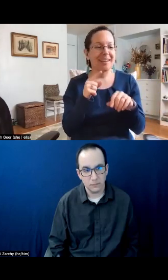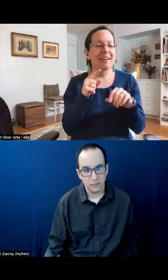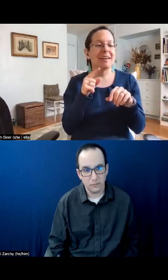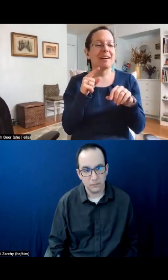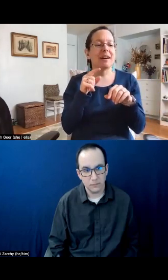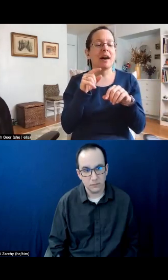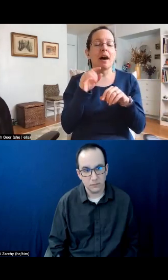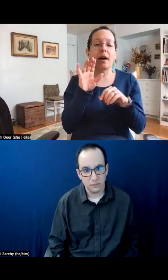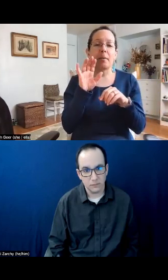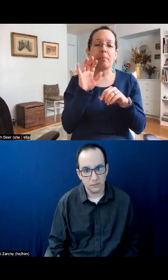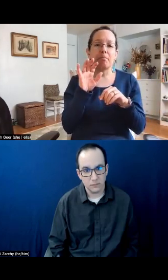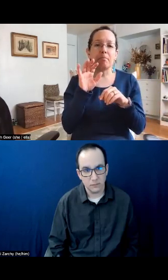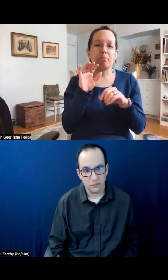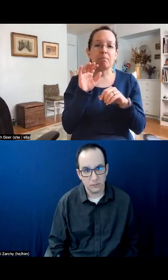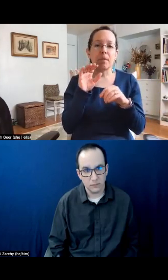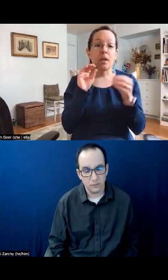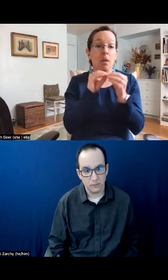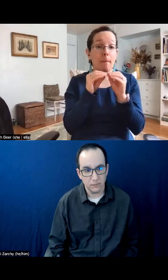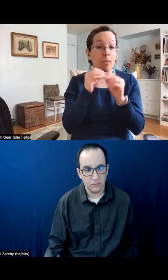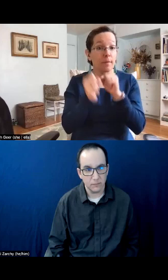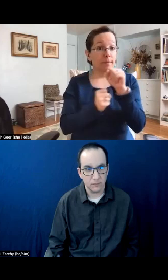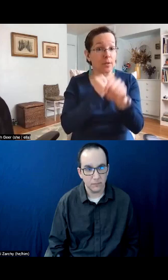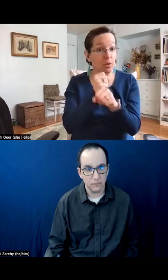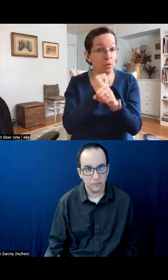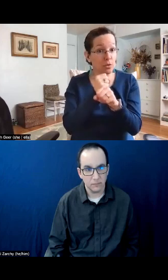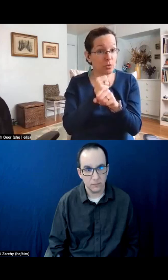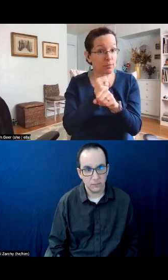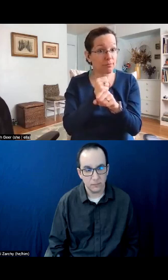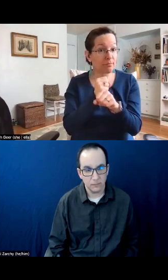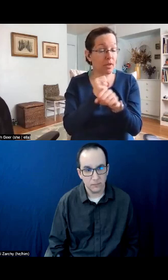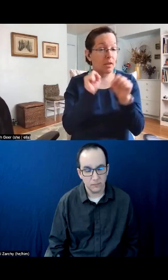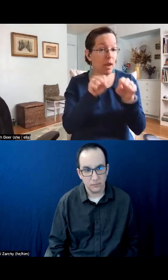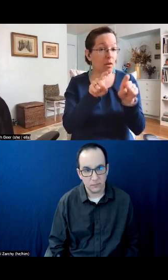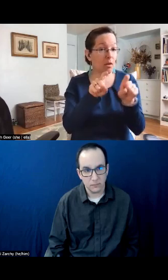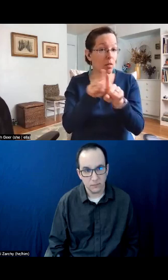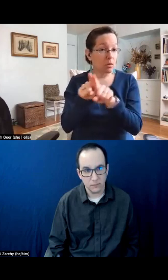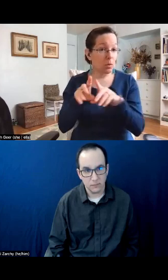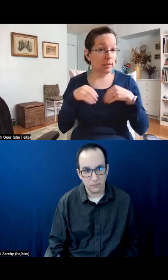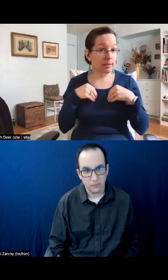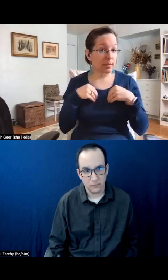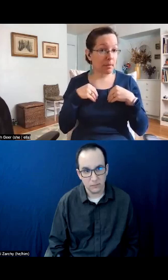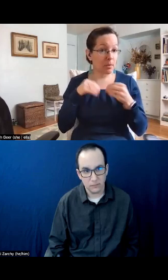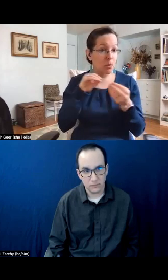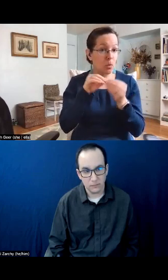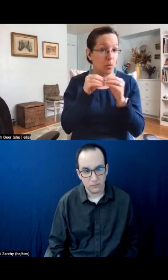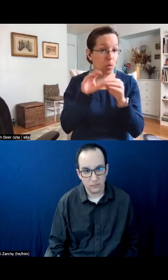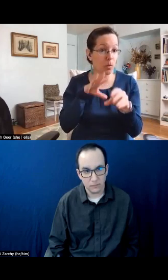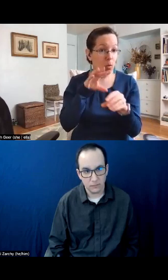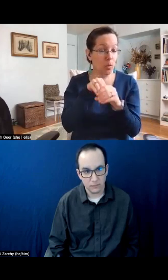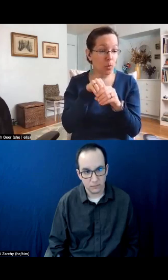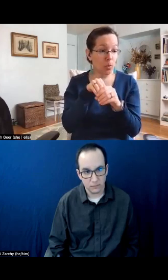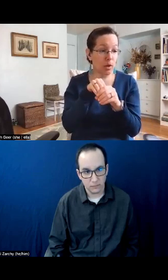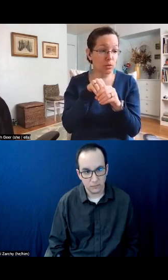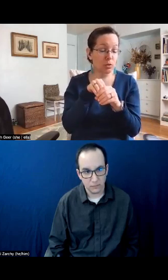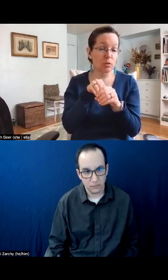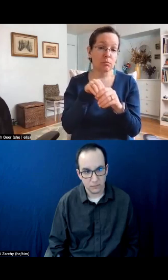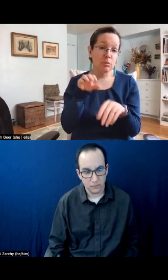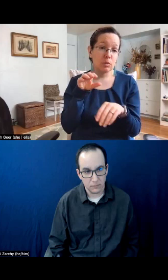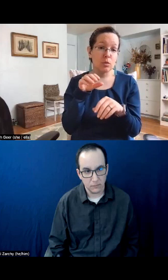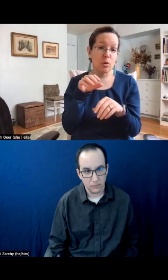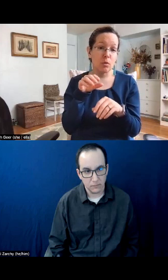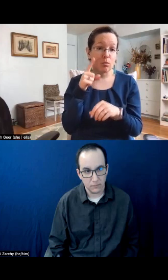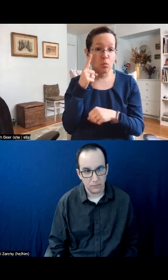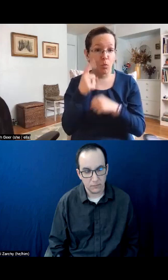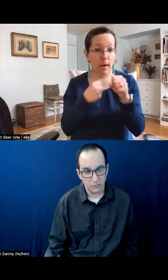And today we won't be going into that too much further for the specific numerical systems, but note that the